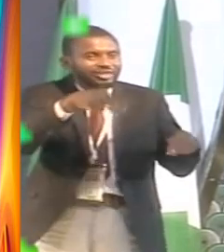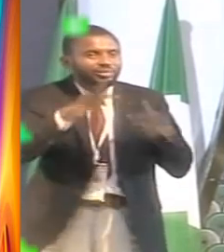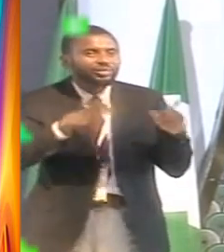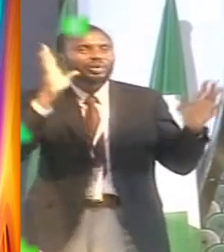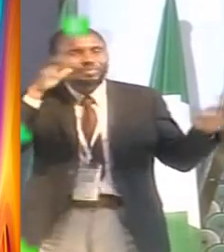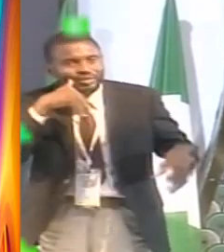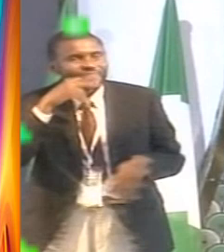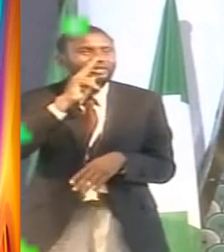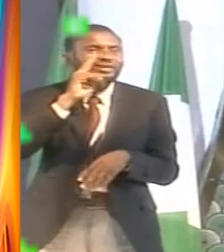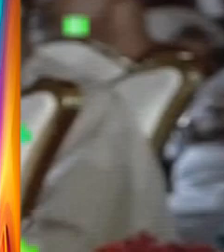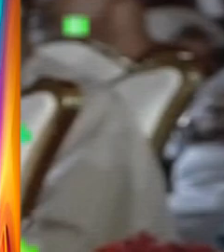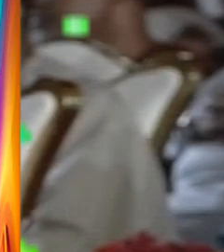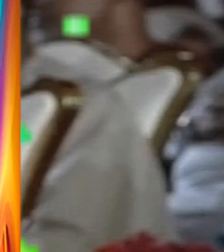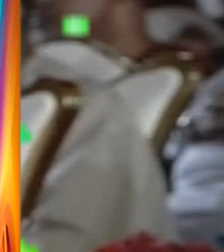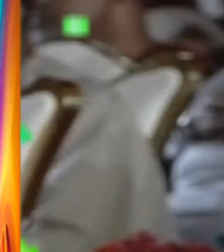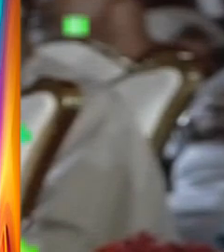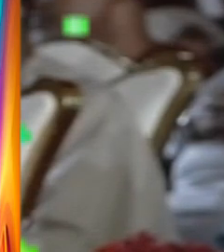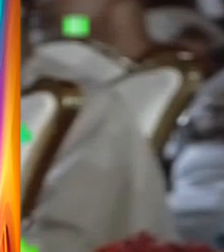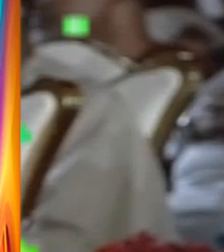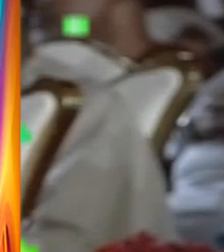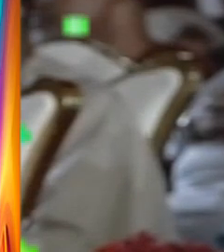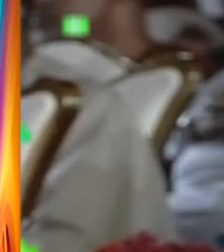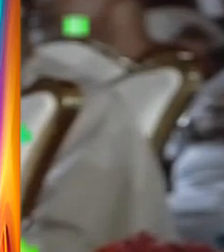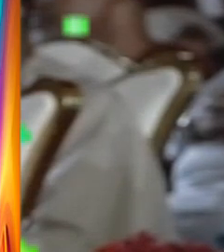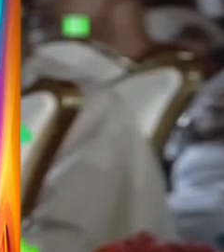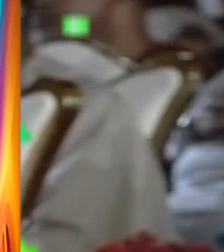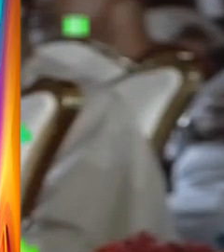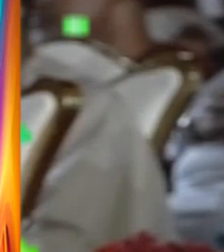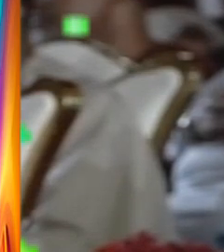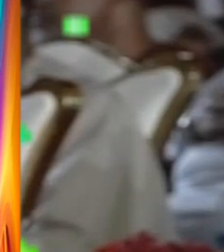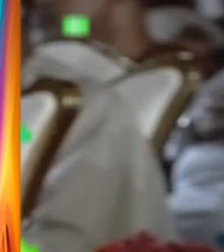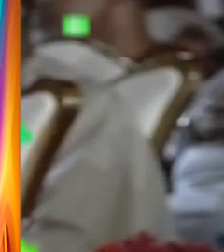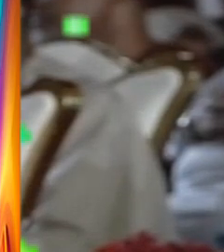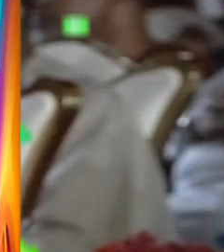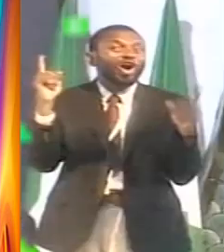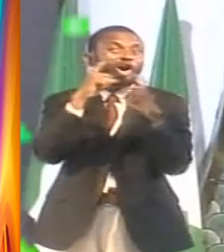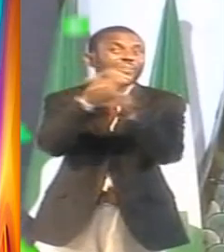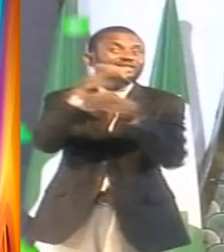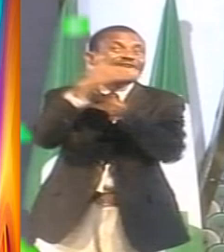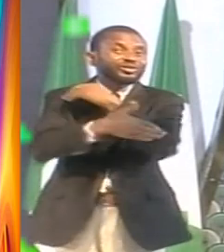they are Nigerians, they are here to protect me. Nigeria is a complex